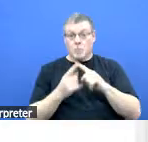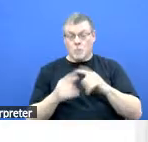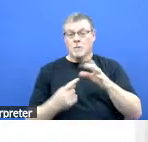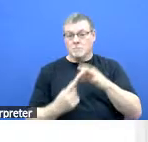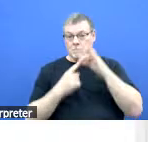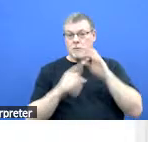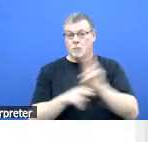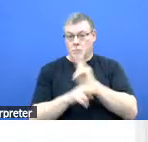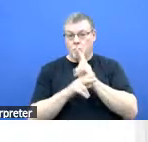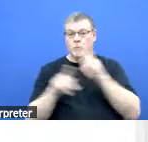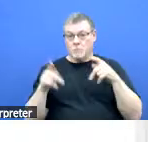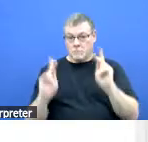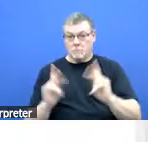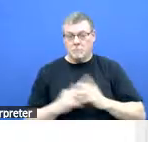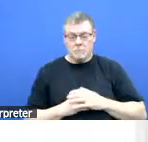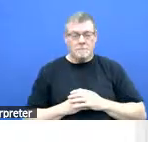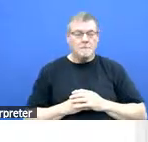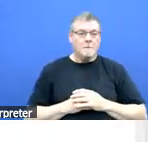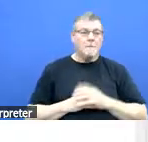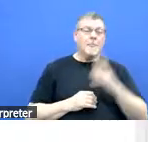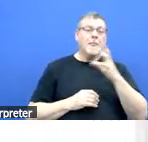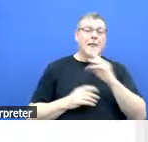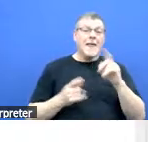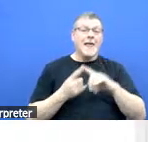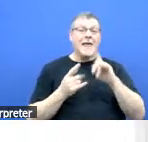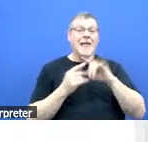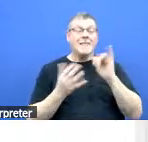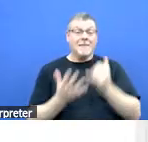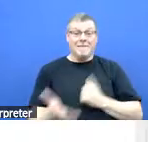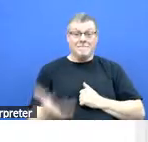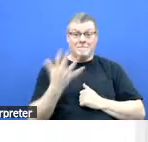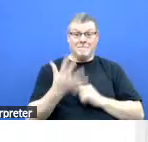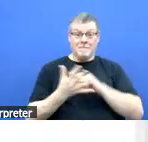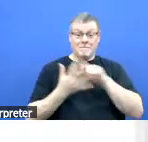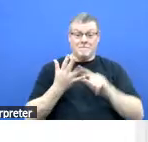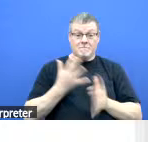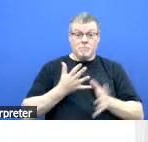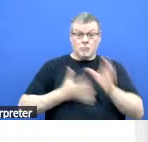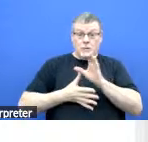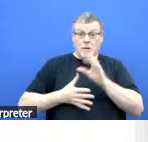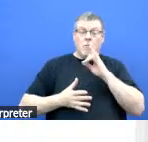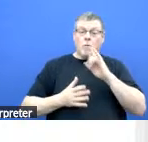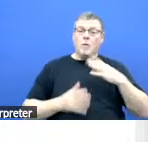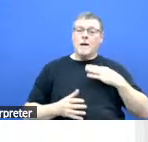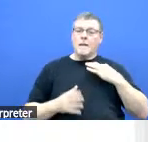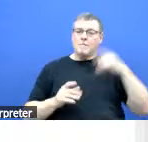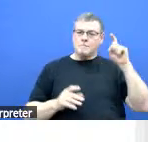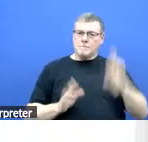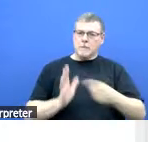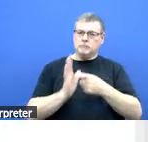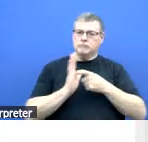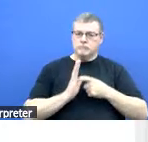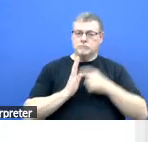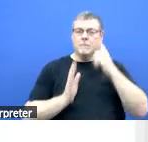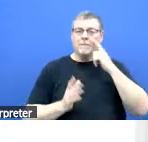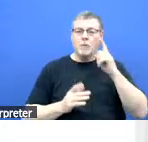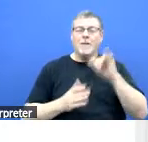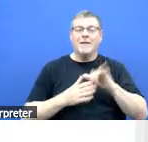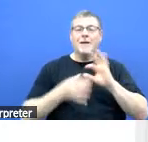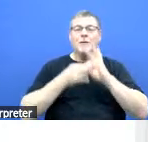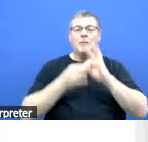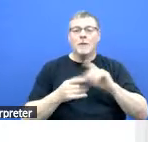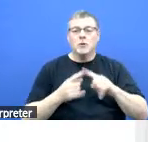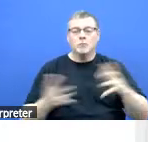use permit. And we also address the 5 criteria that an applicant is required to do as it relates to